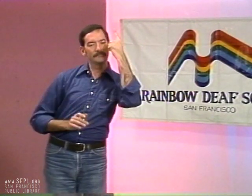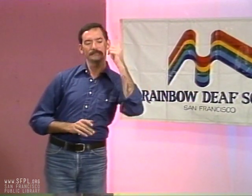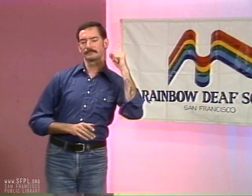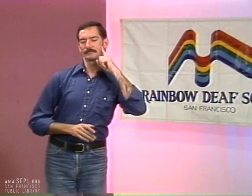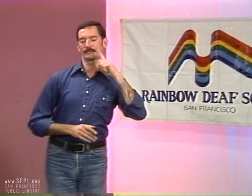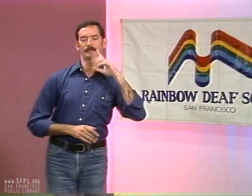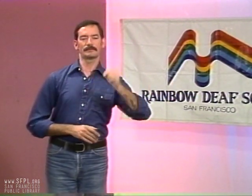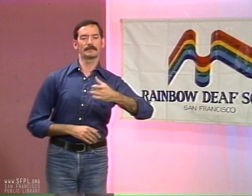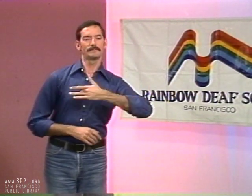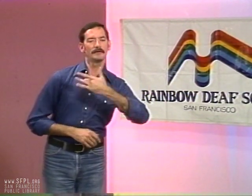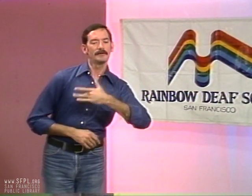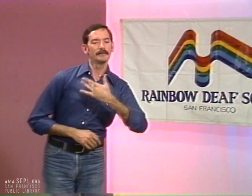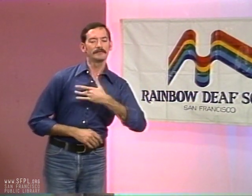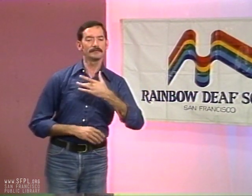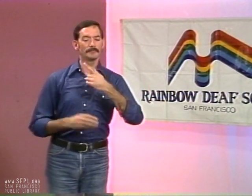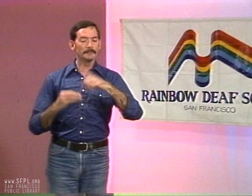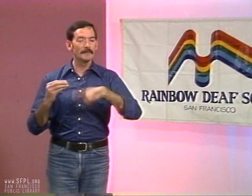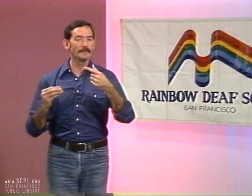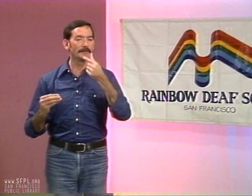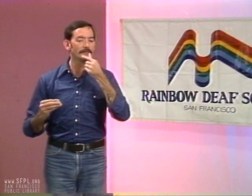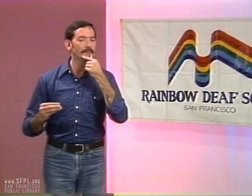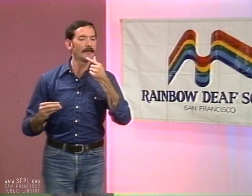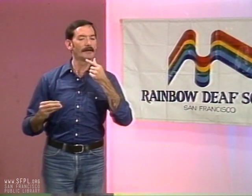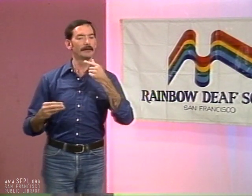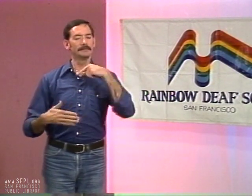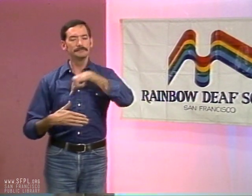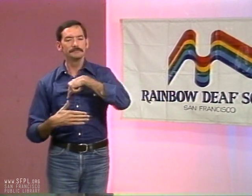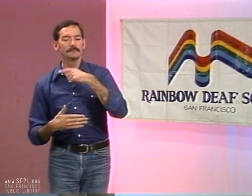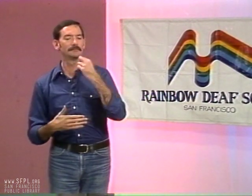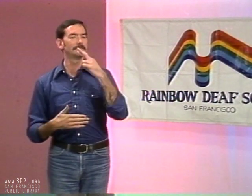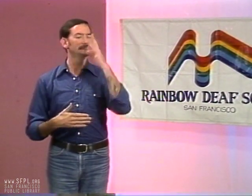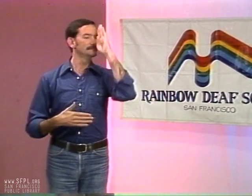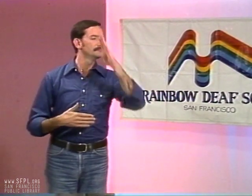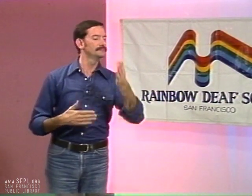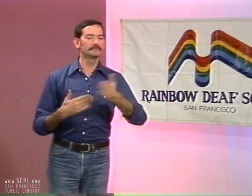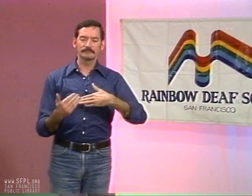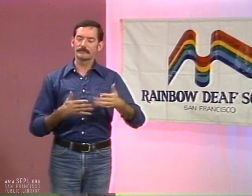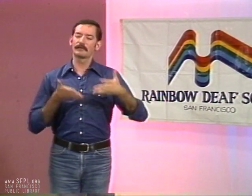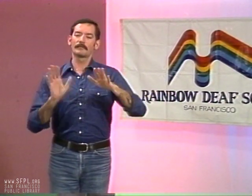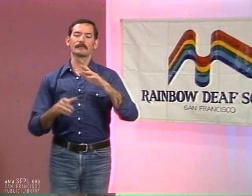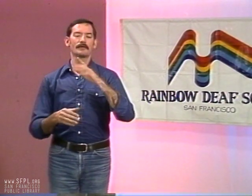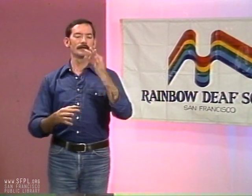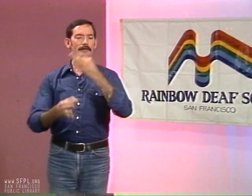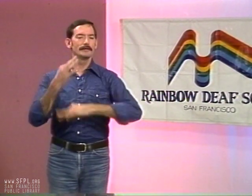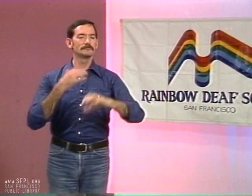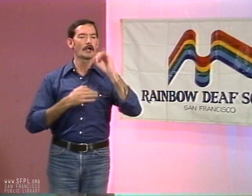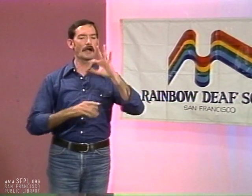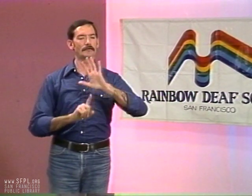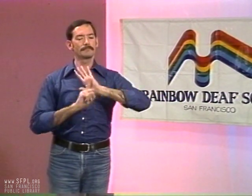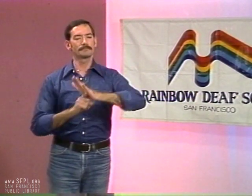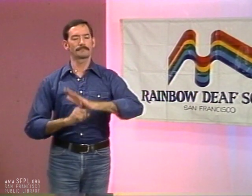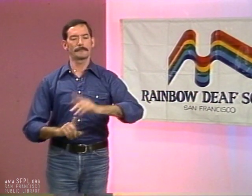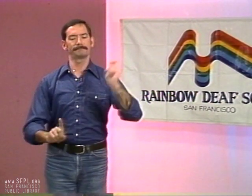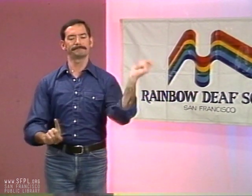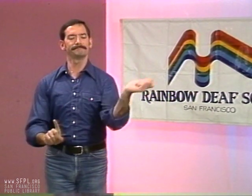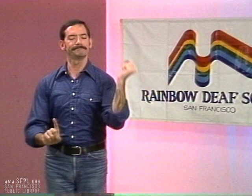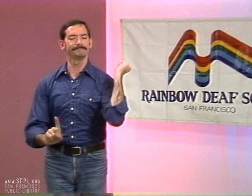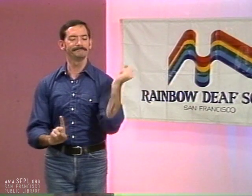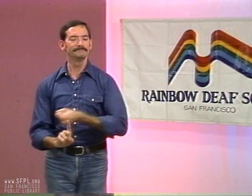regardless of whether their feelings are gay or straight. They shouldn't come down on the students or even punish them for trying